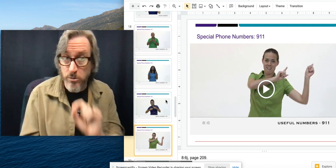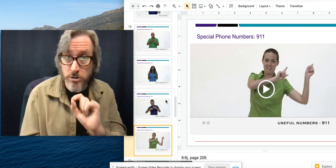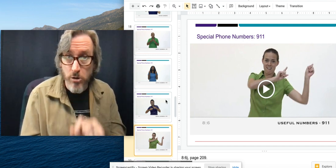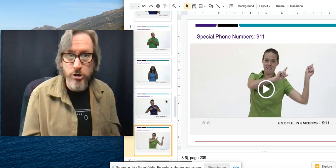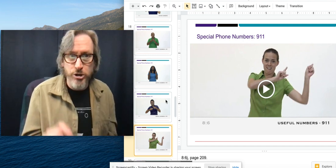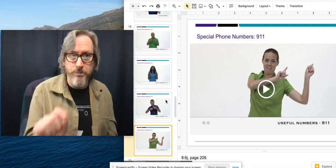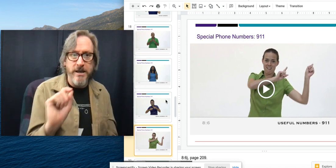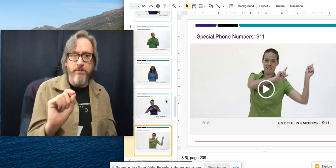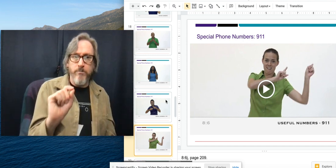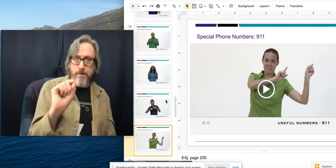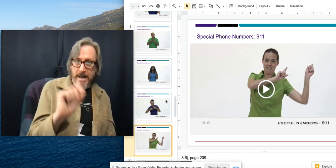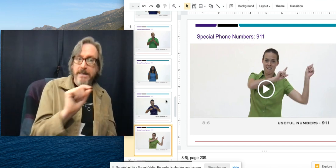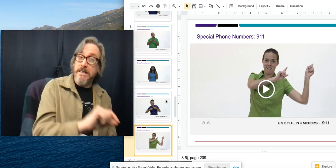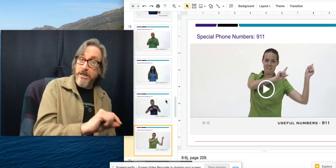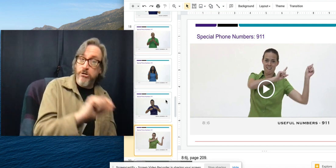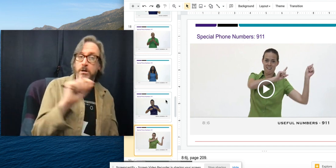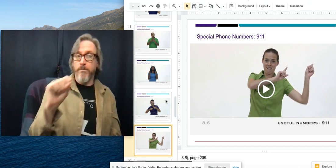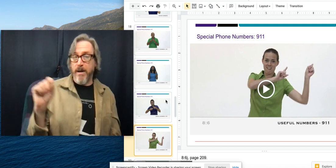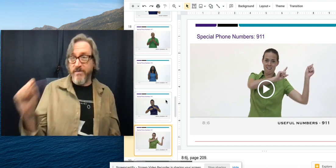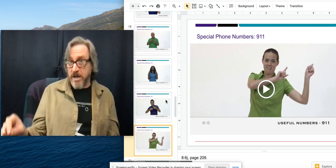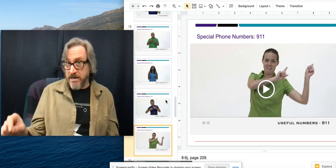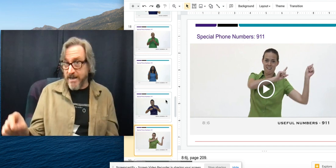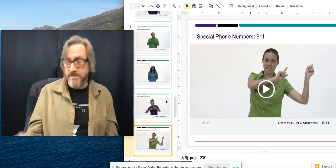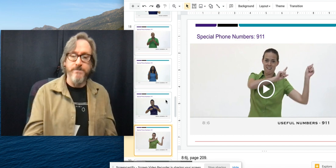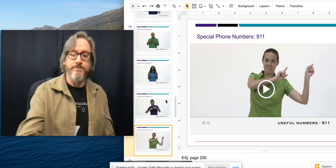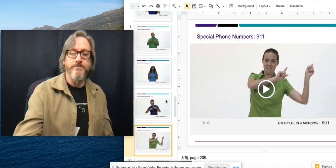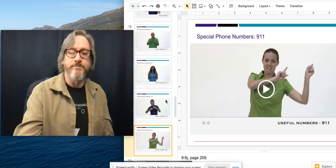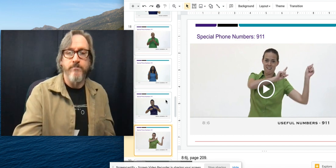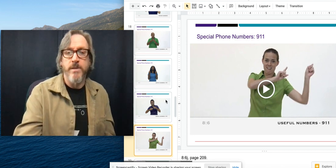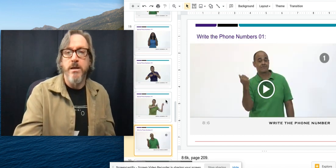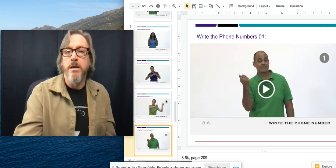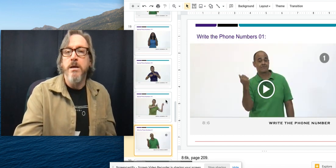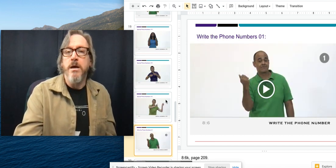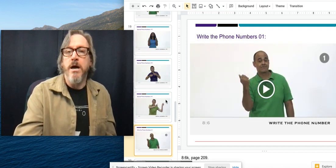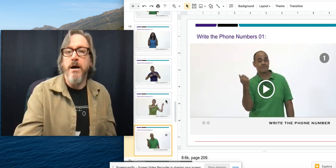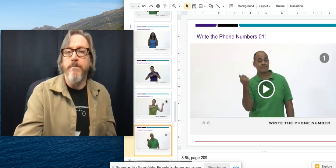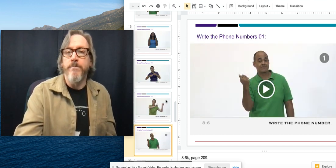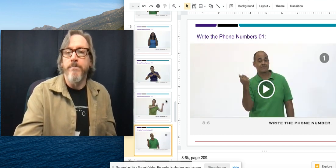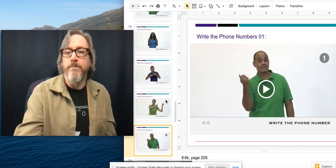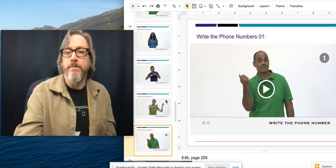you don't know should be made clear by the context.